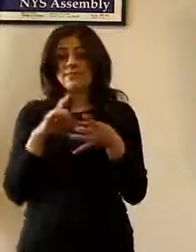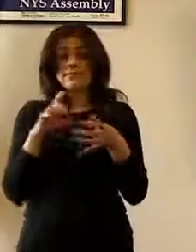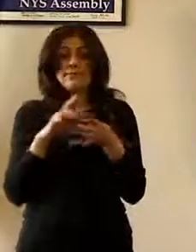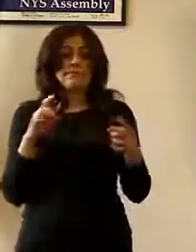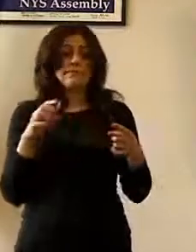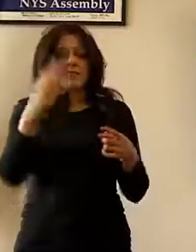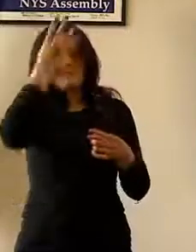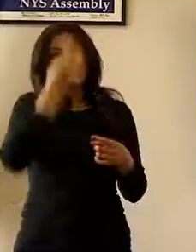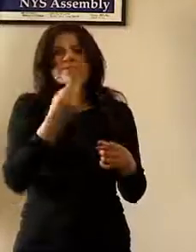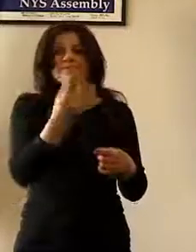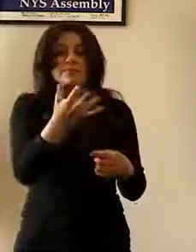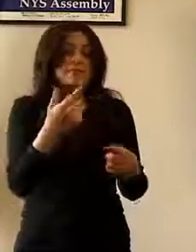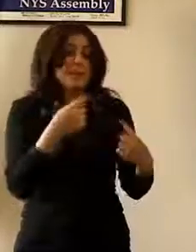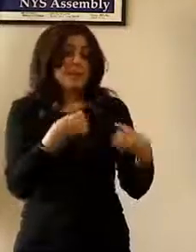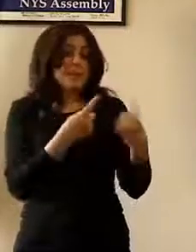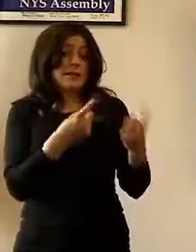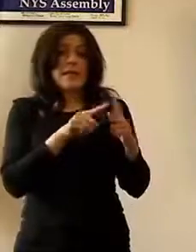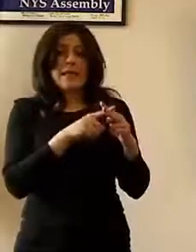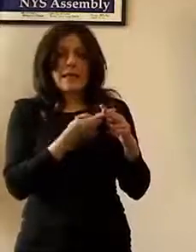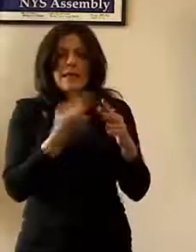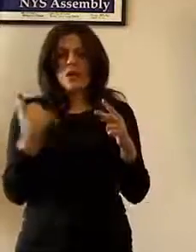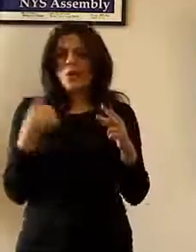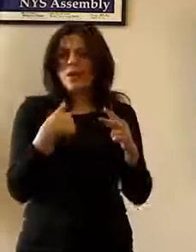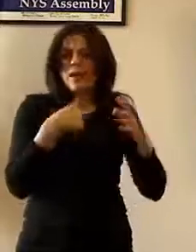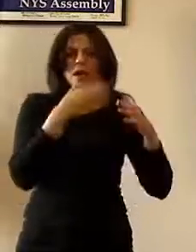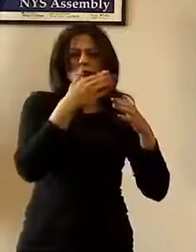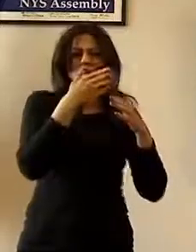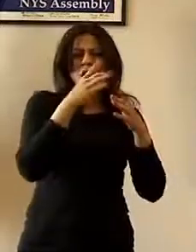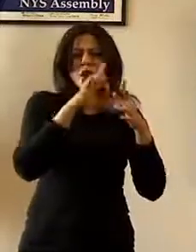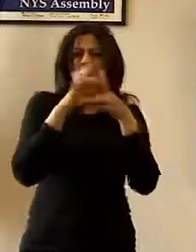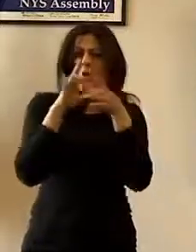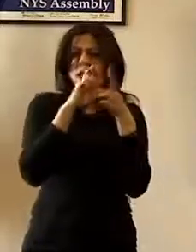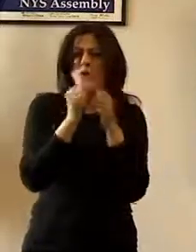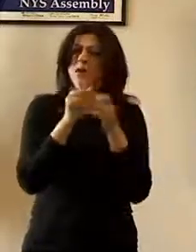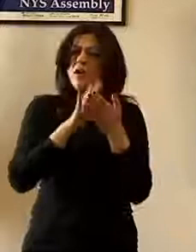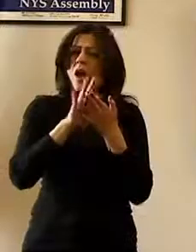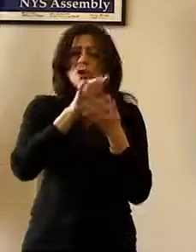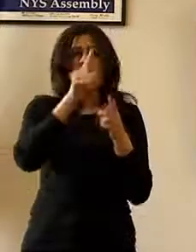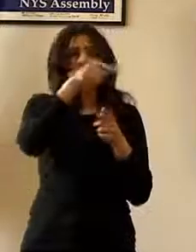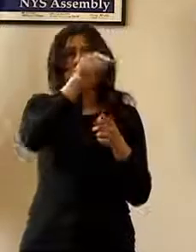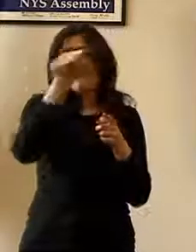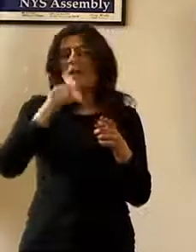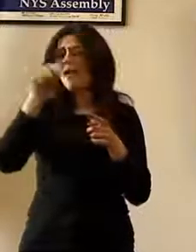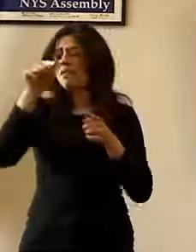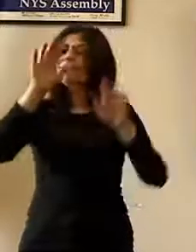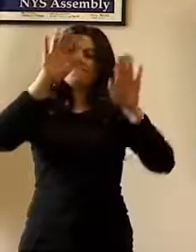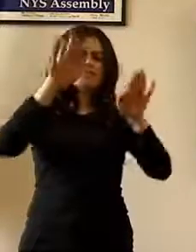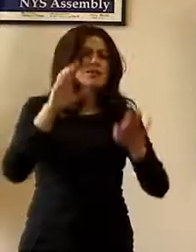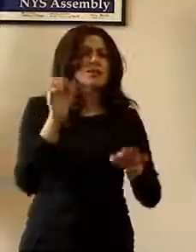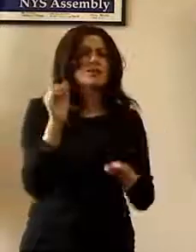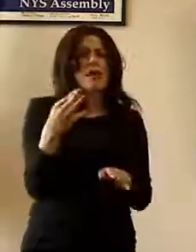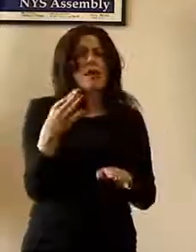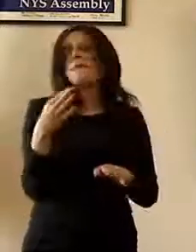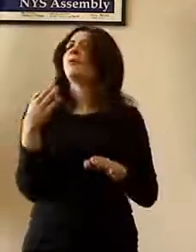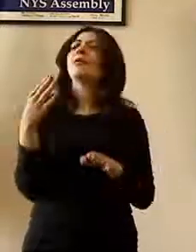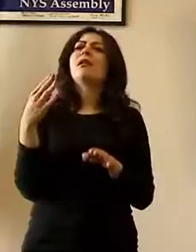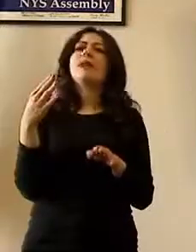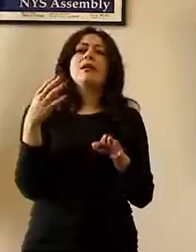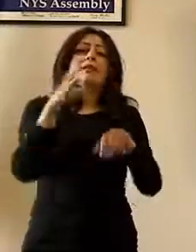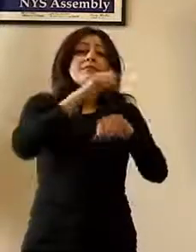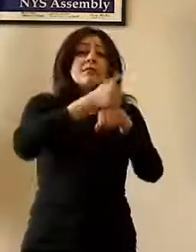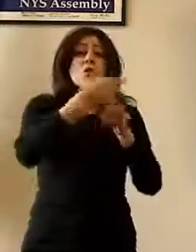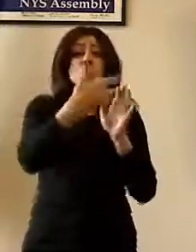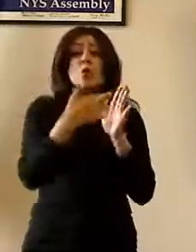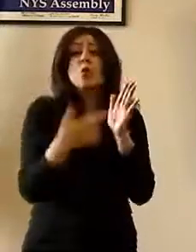very beginning, we've coordinated with the colleges, and the colleges have done a wonderful job putting in policies